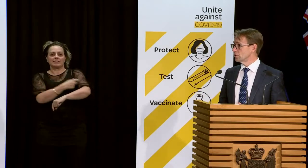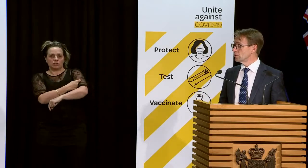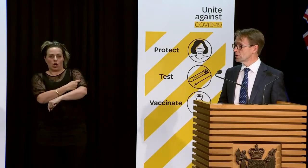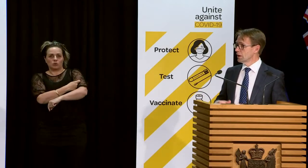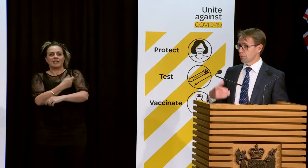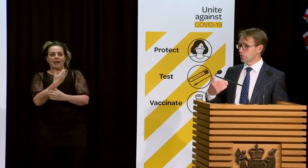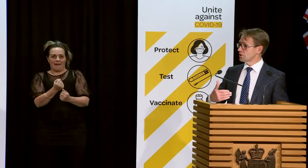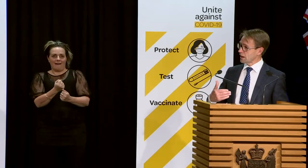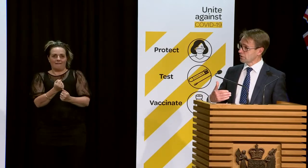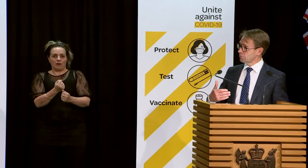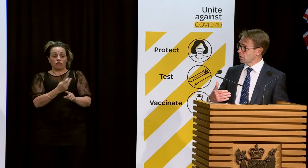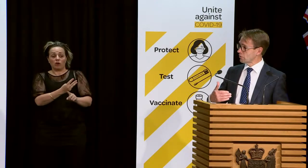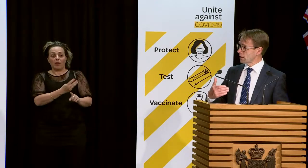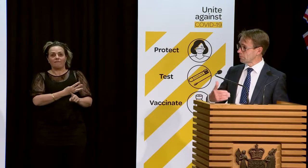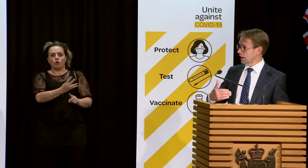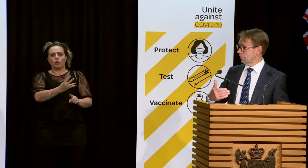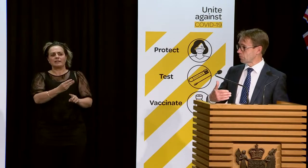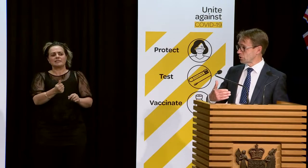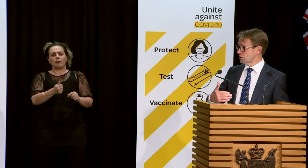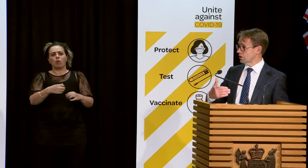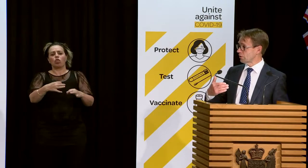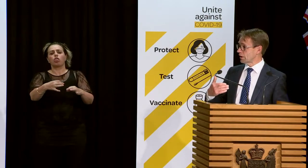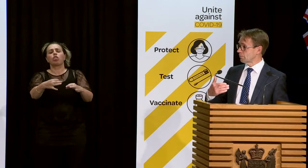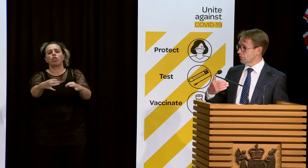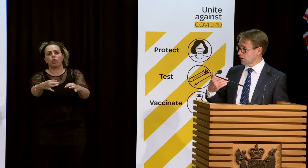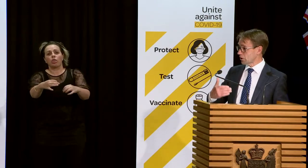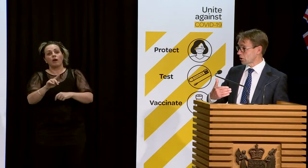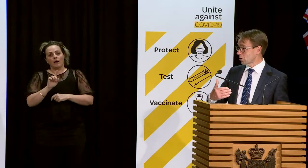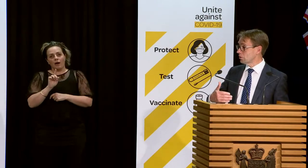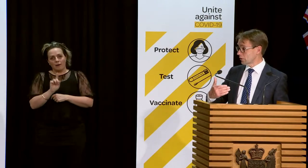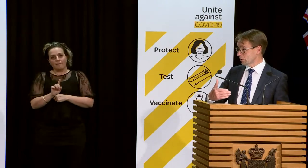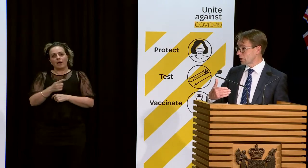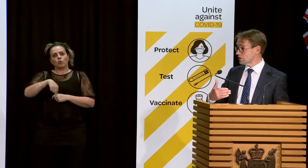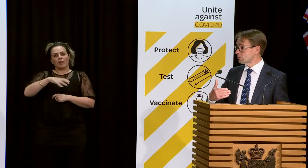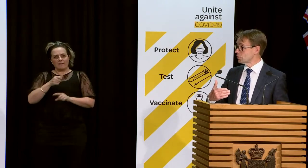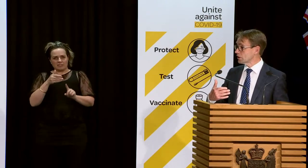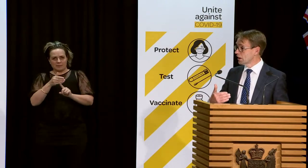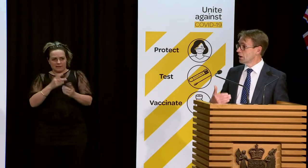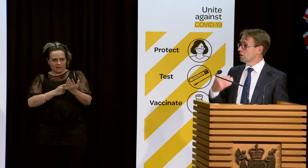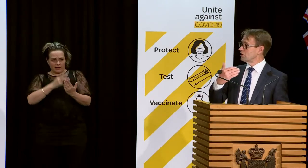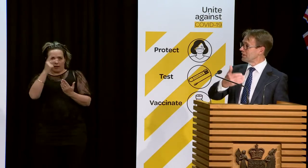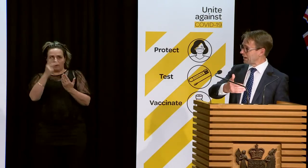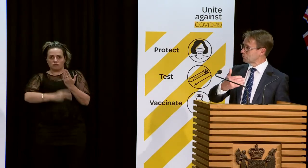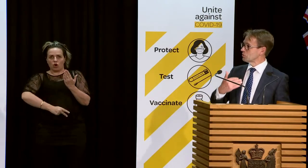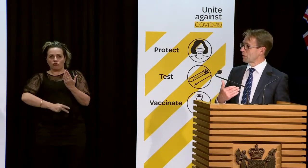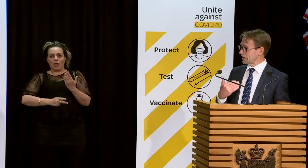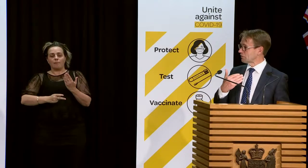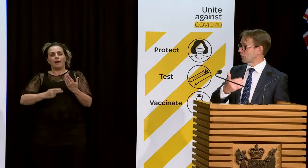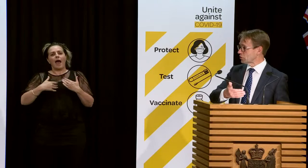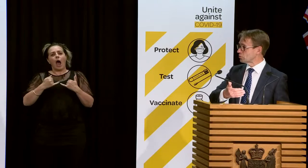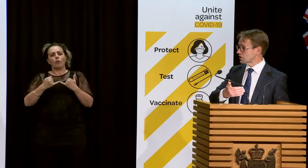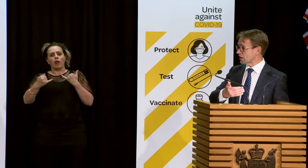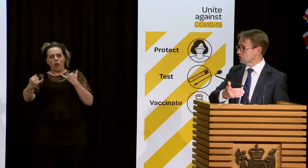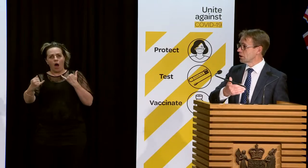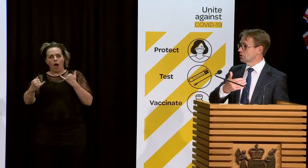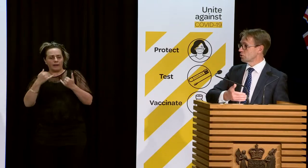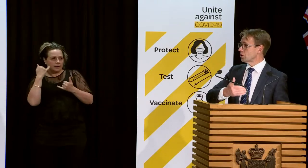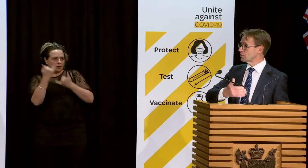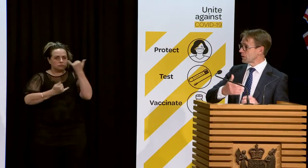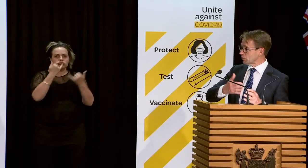that is used, but there is an active program which Whakarangaro Healthline is supporting in making phone calls